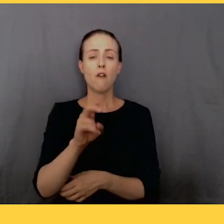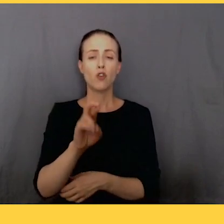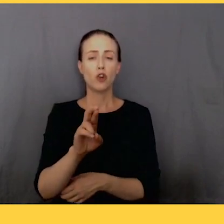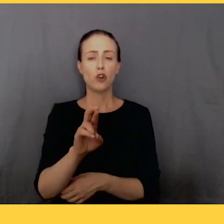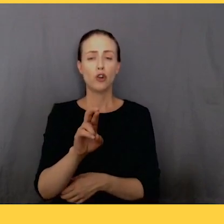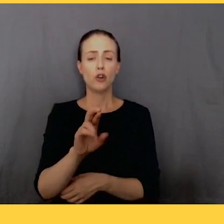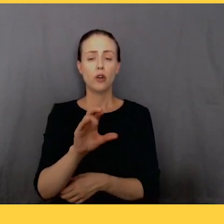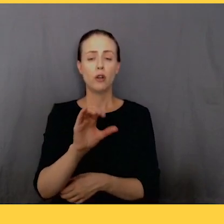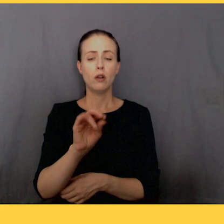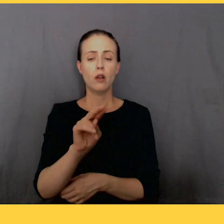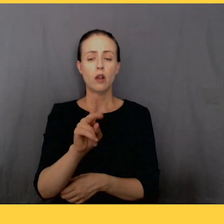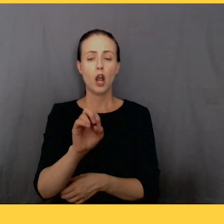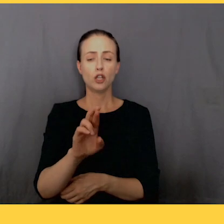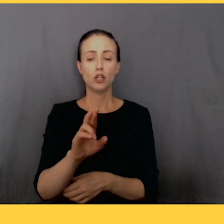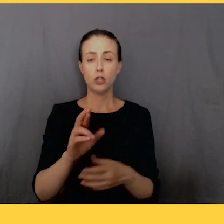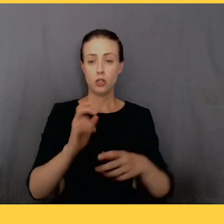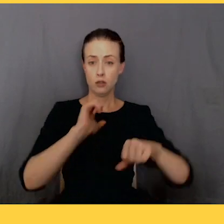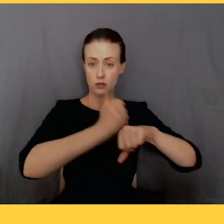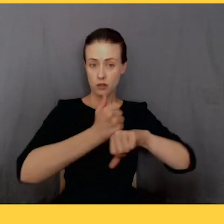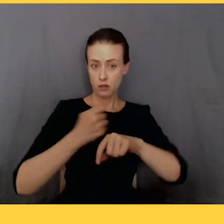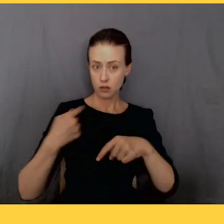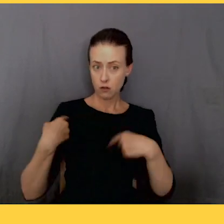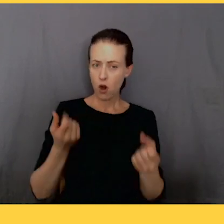in the Cabazon area to date?